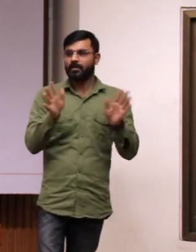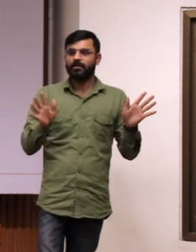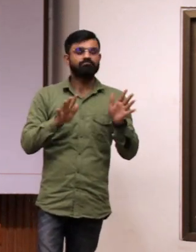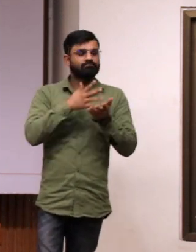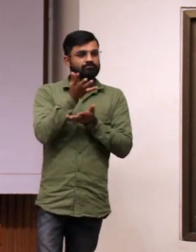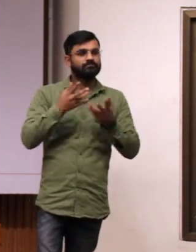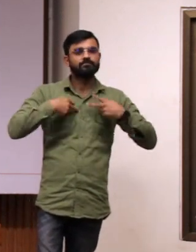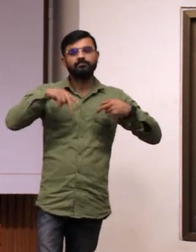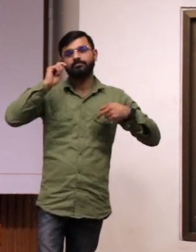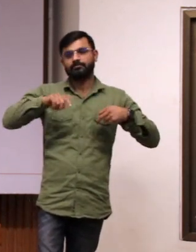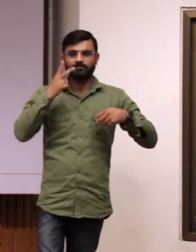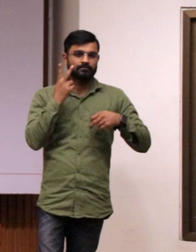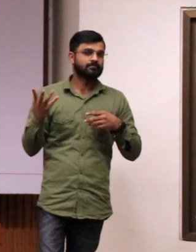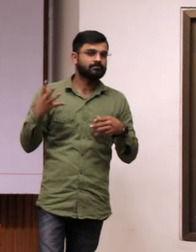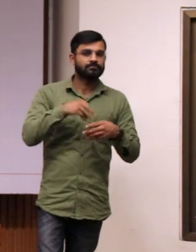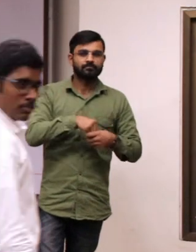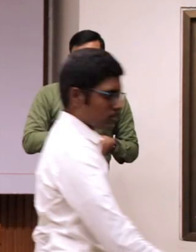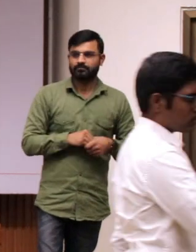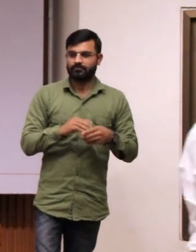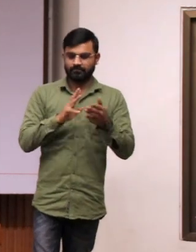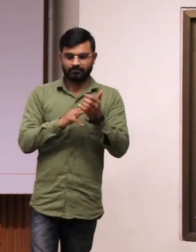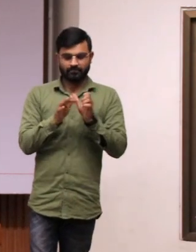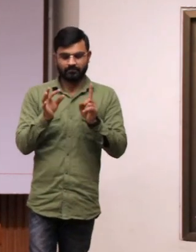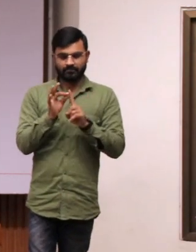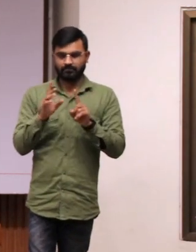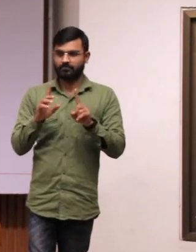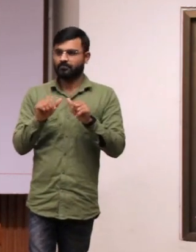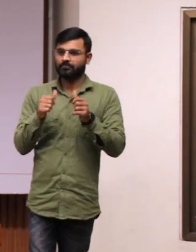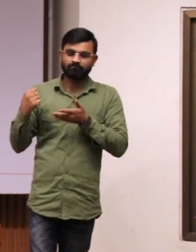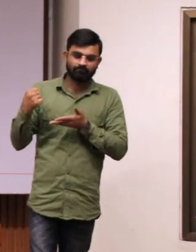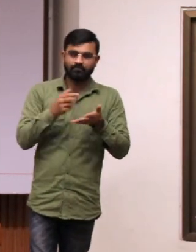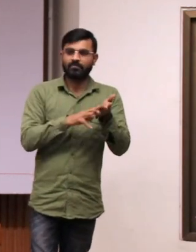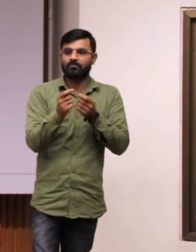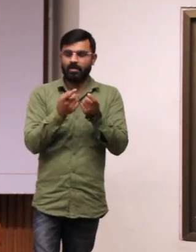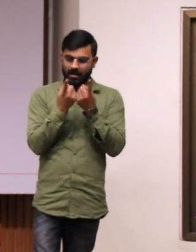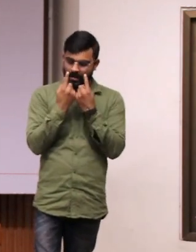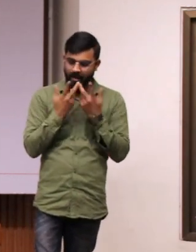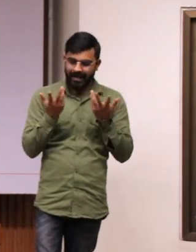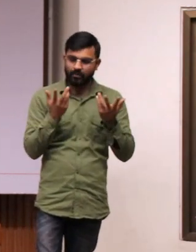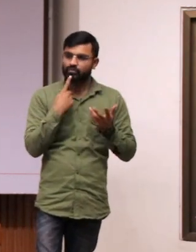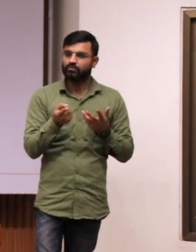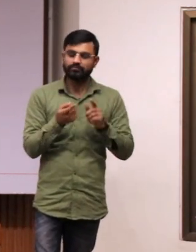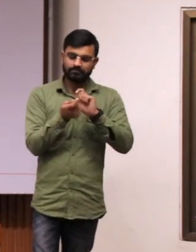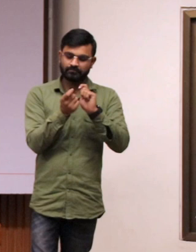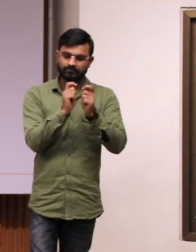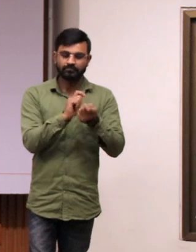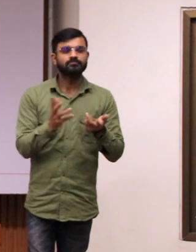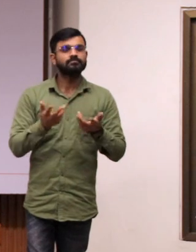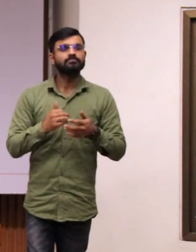and lawyers seems to be that the way CAMPA funds are managed and audited, the implementation